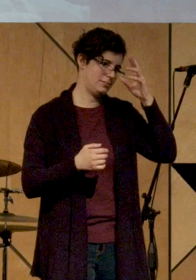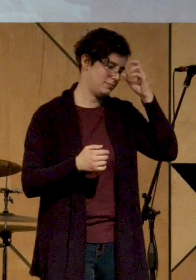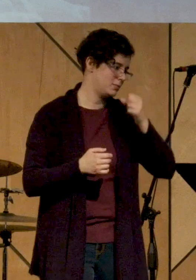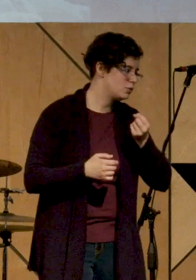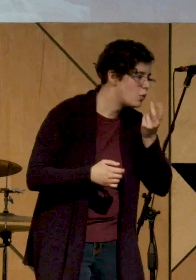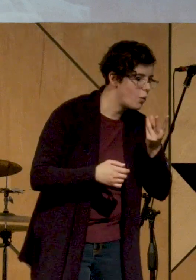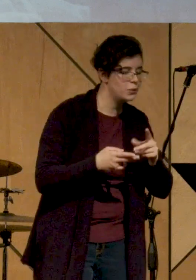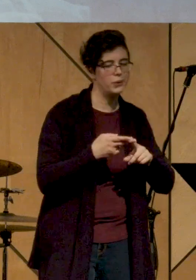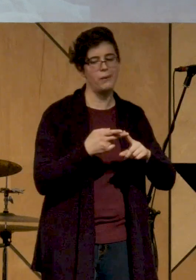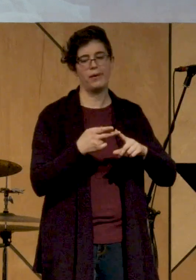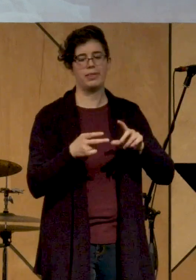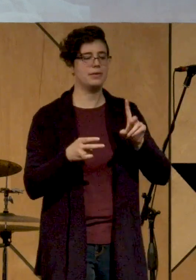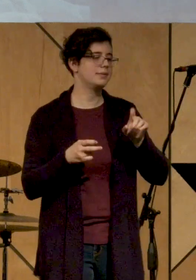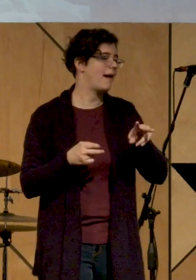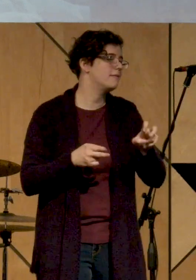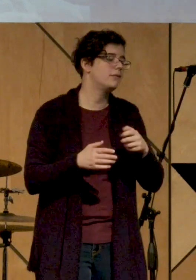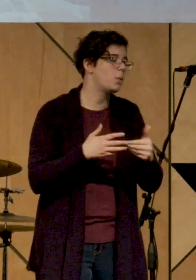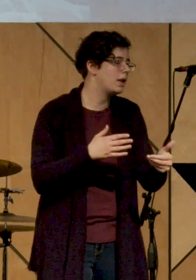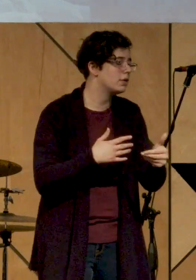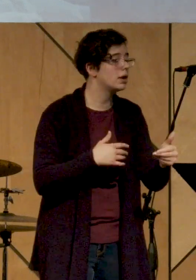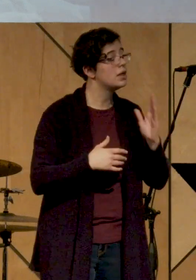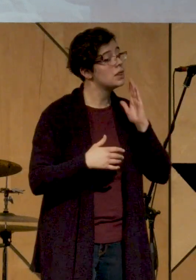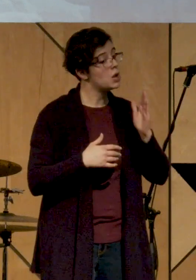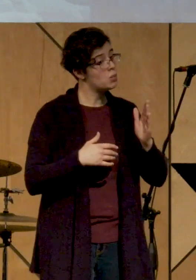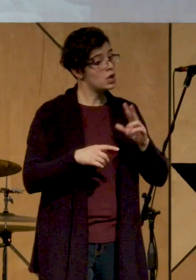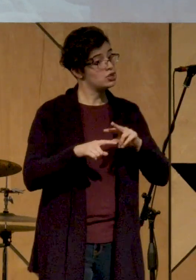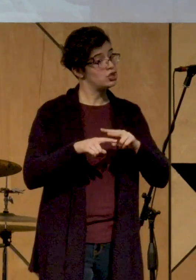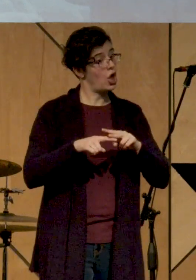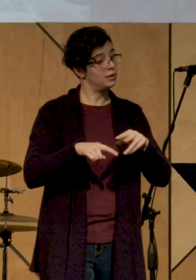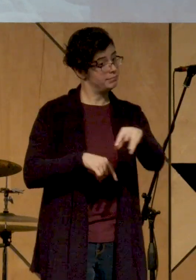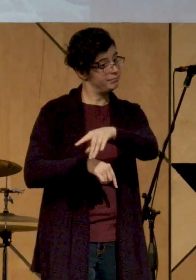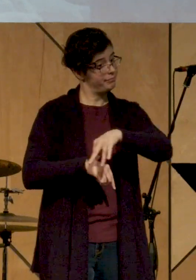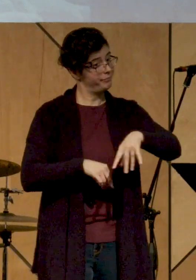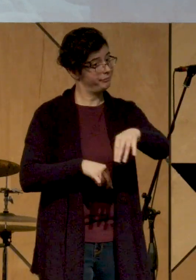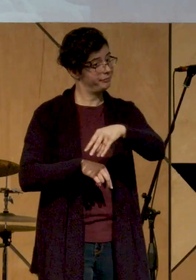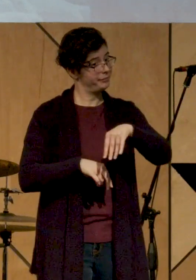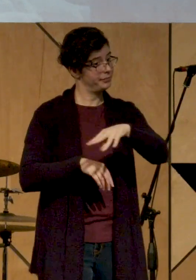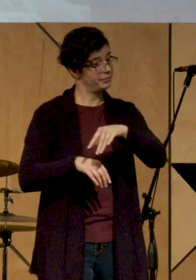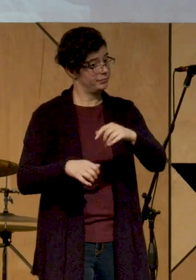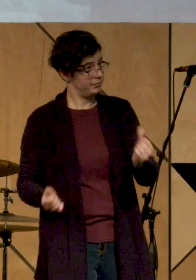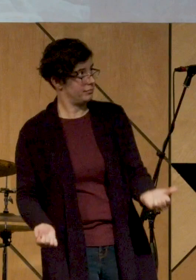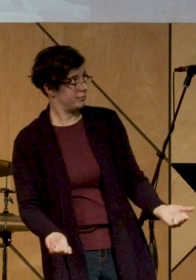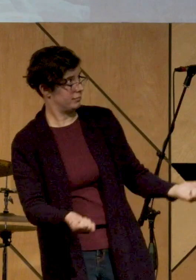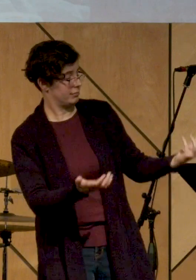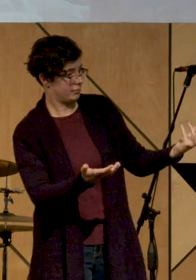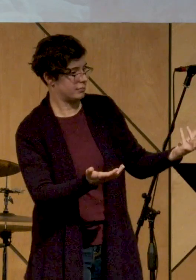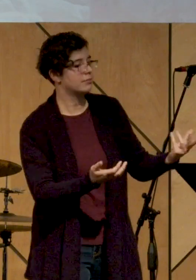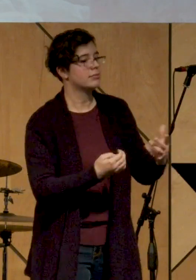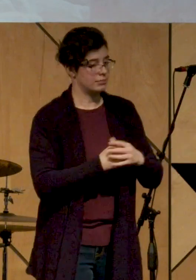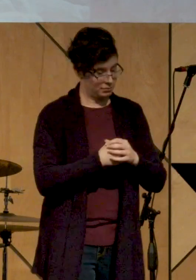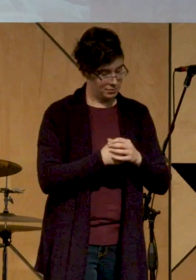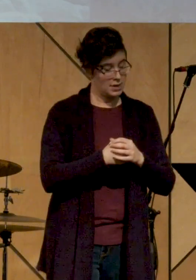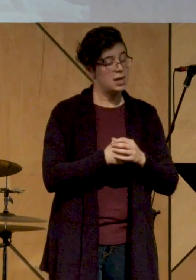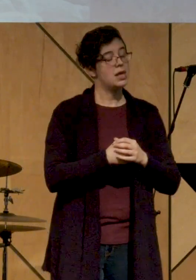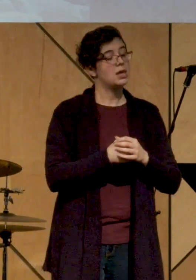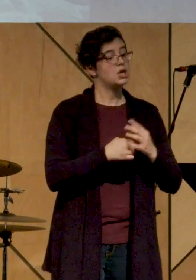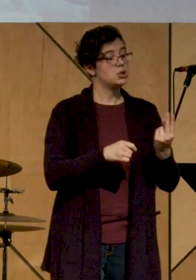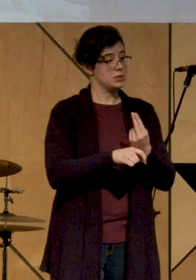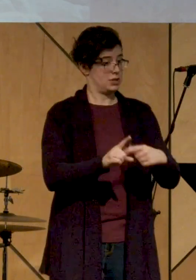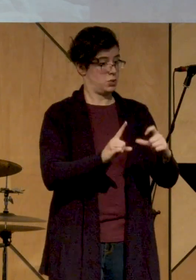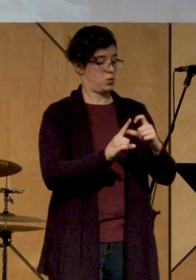their dove or whatever to the Lord, they would salt the offering, okay? Notice in Numbers, it used the